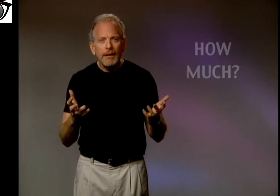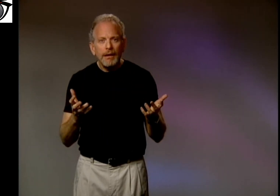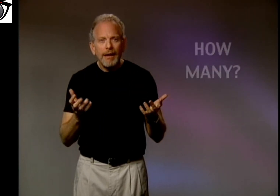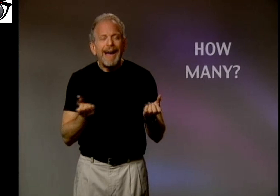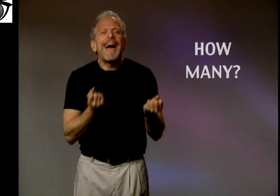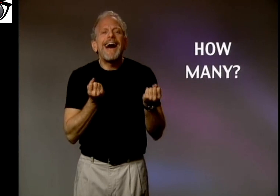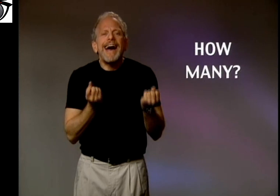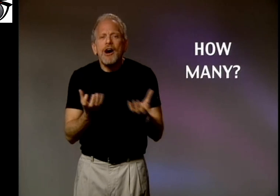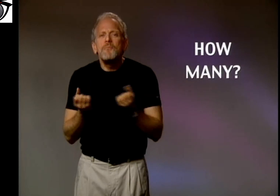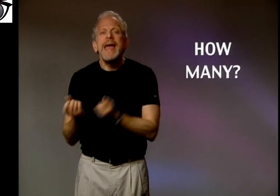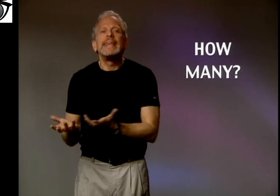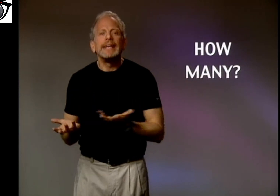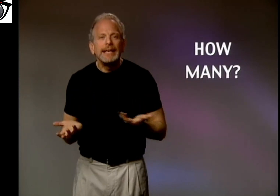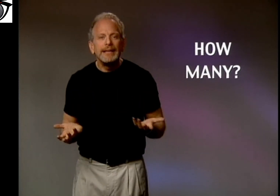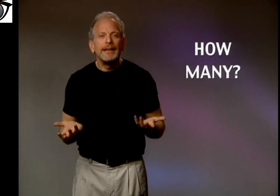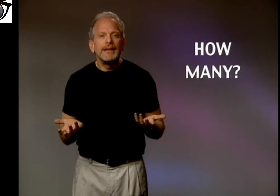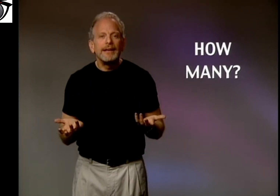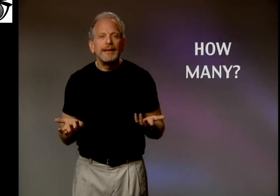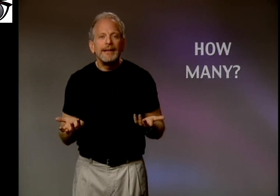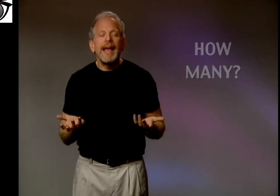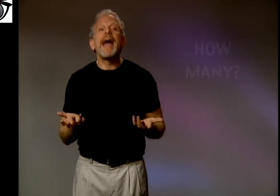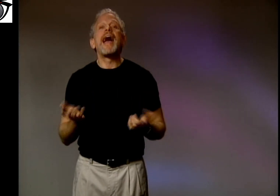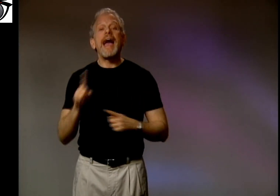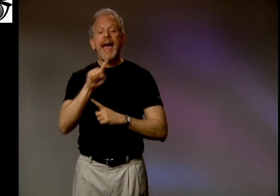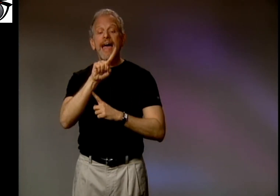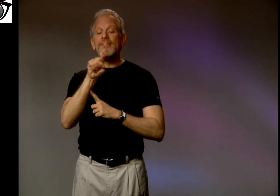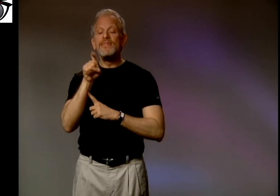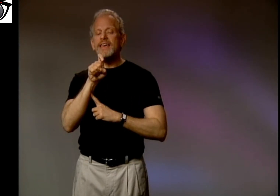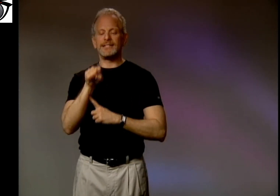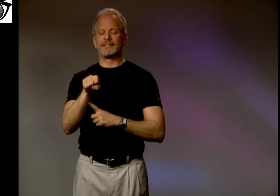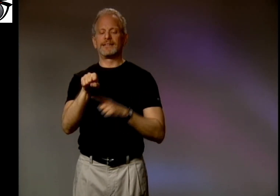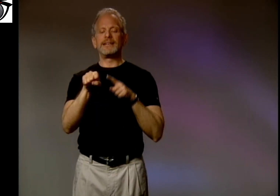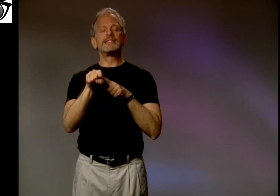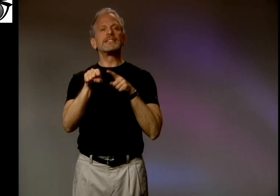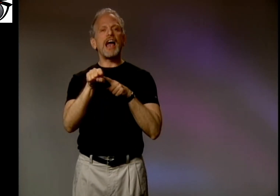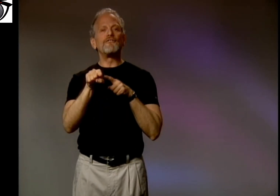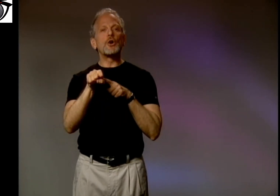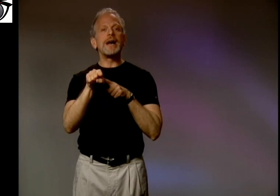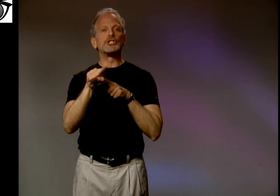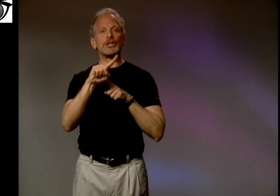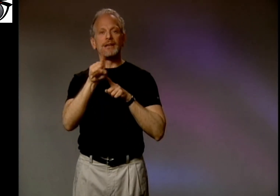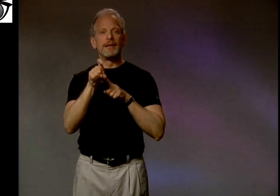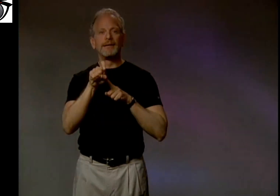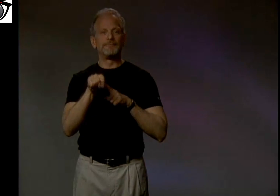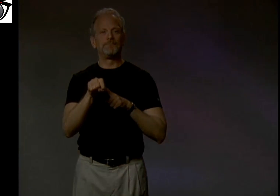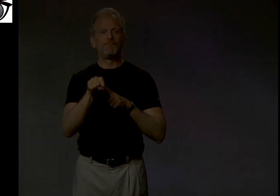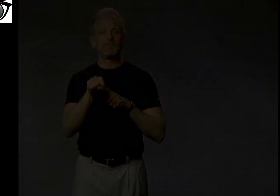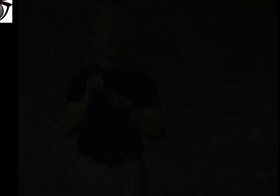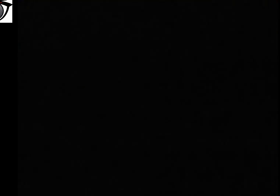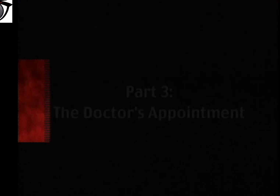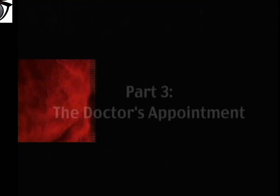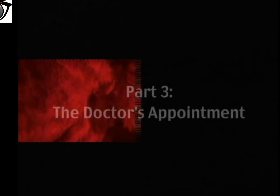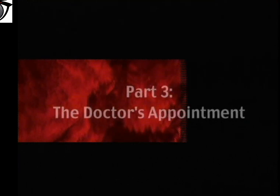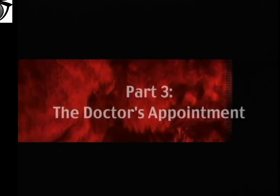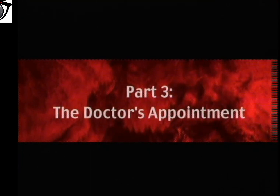much? How many? And this is the sign for question.